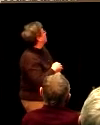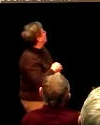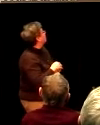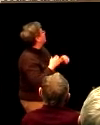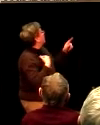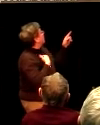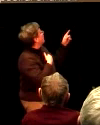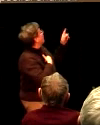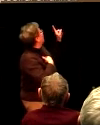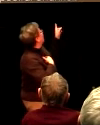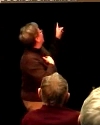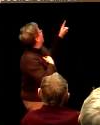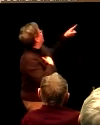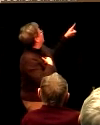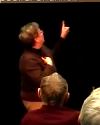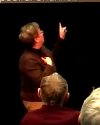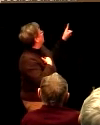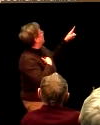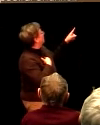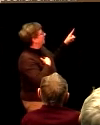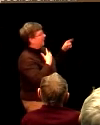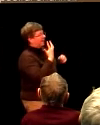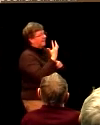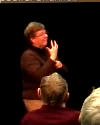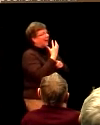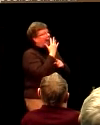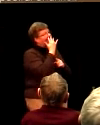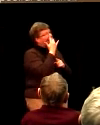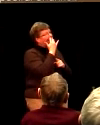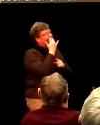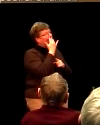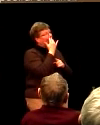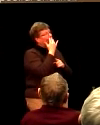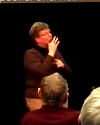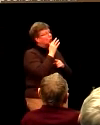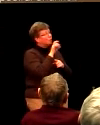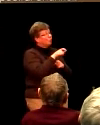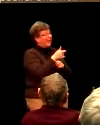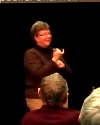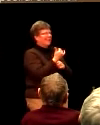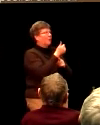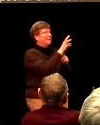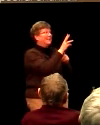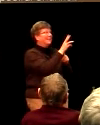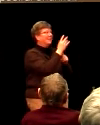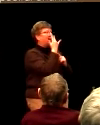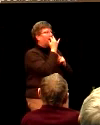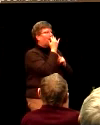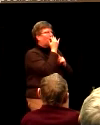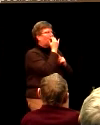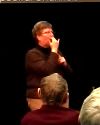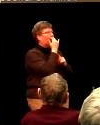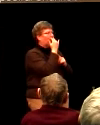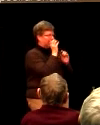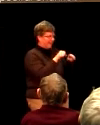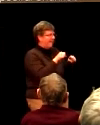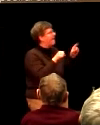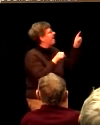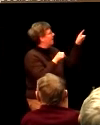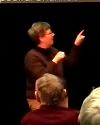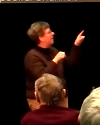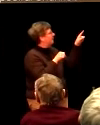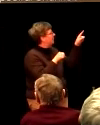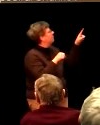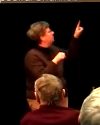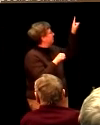We went from 5 spectral channels to 16. And so these are the different slices of the